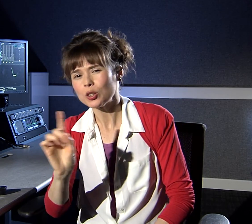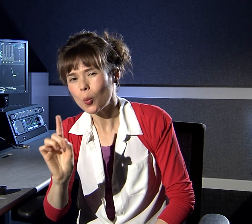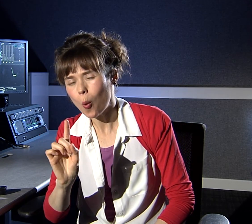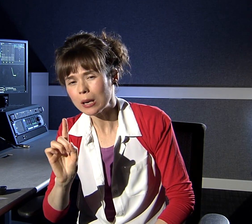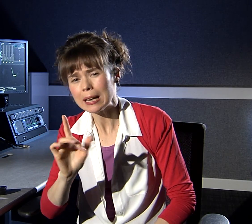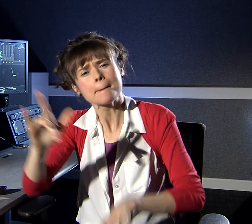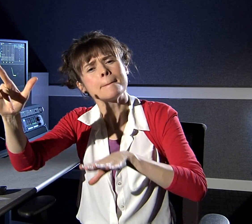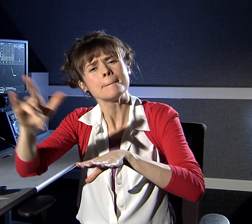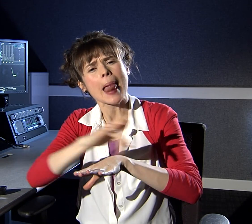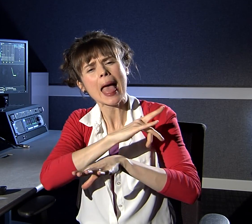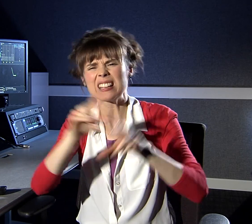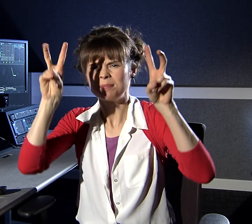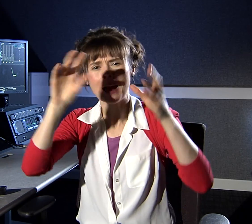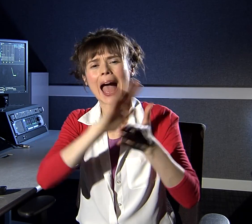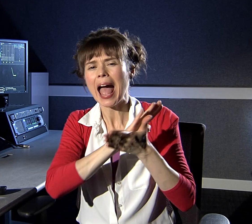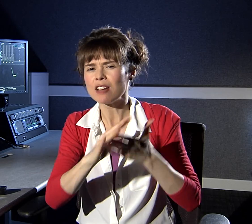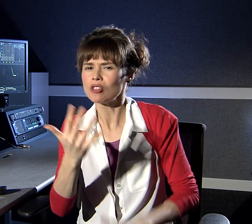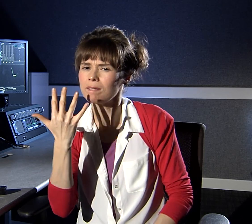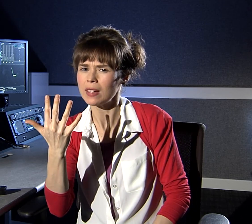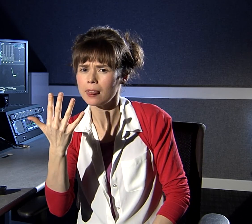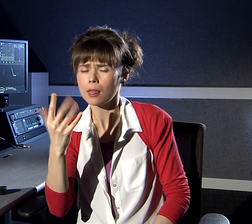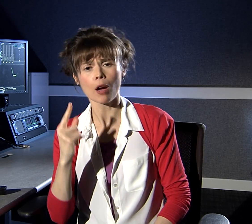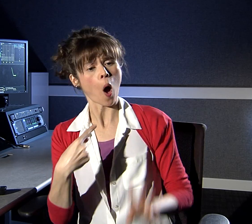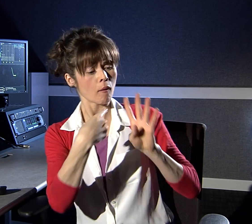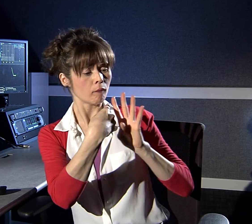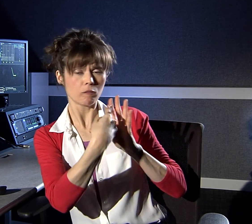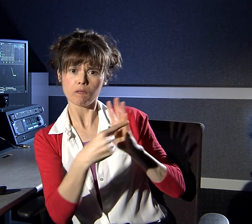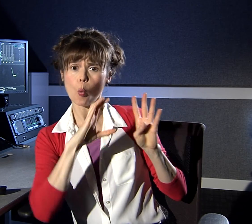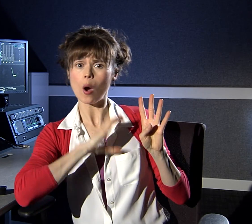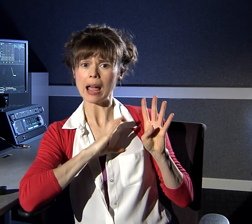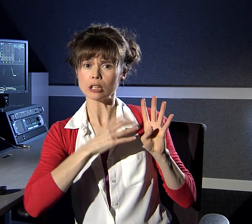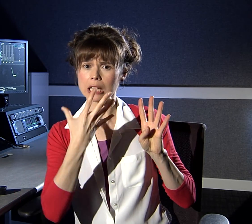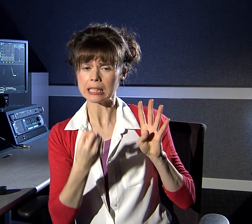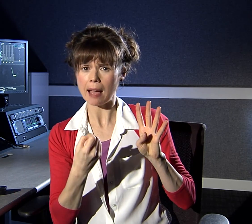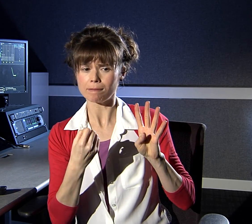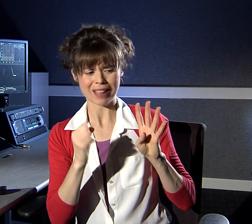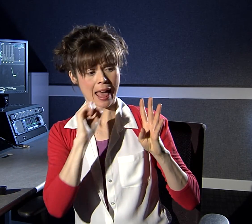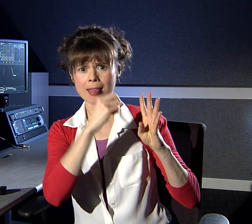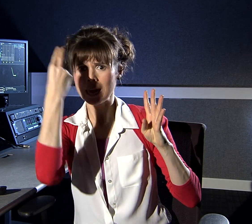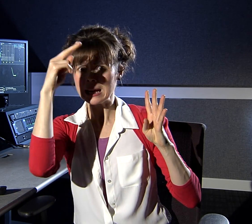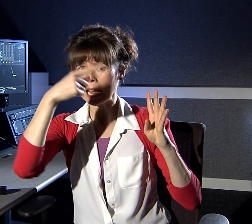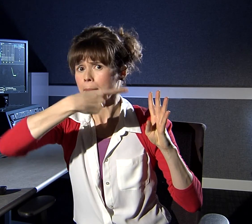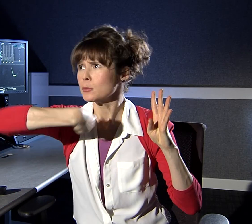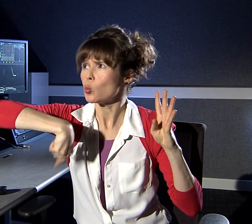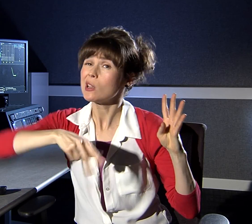So finally, we wanted to let you know that in the play of Henry V, there are a few